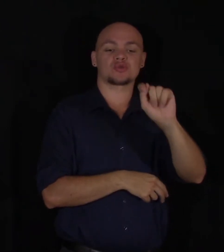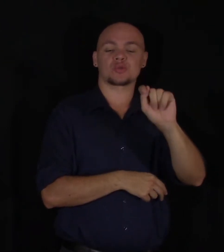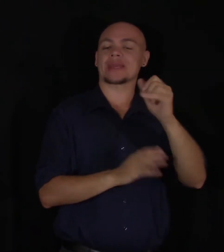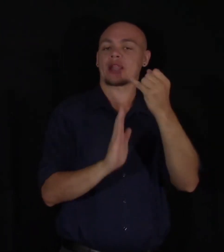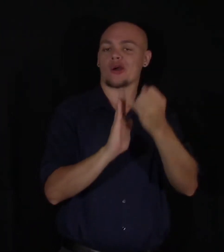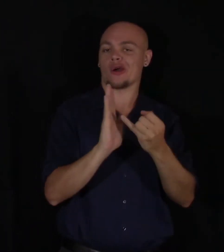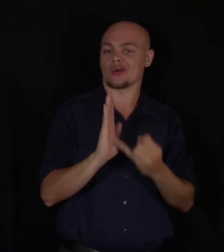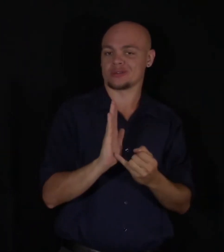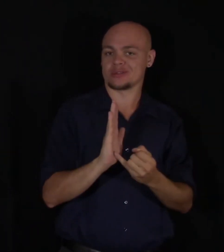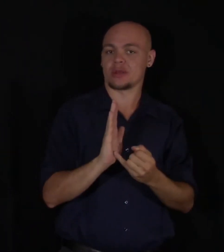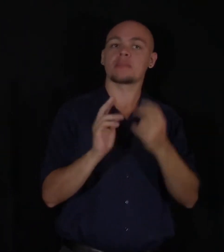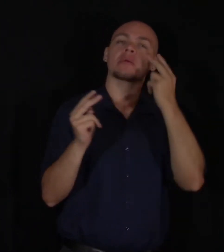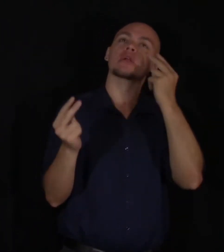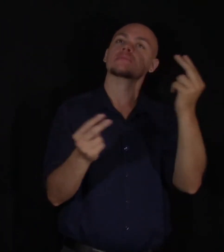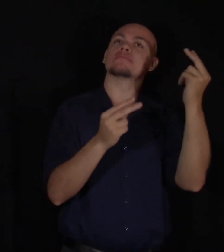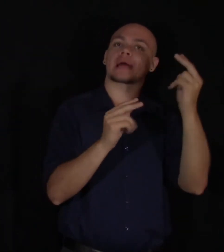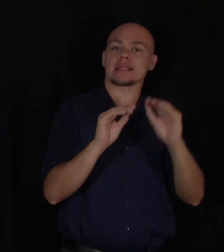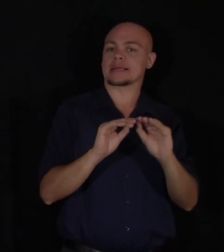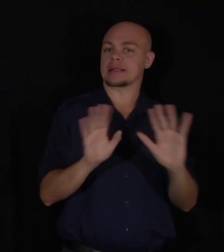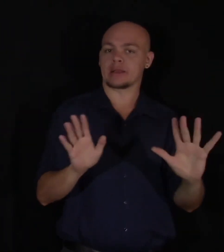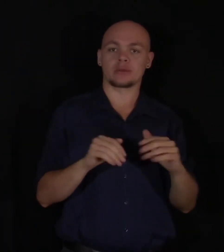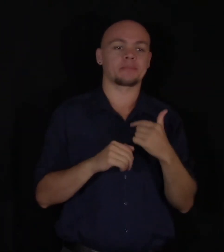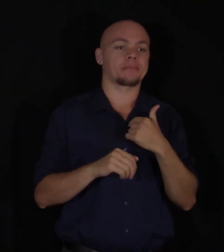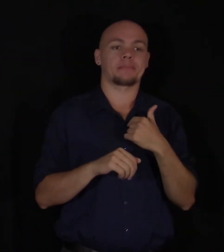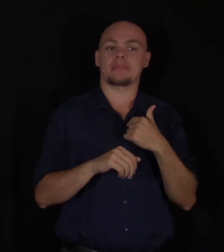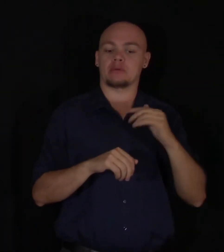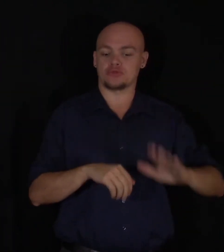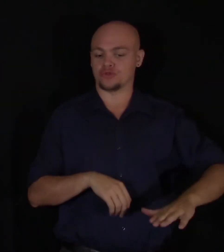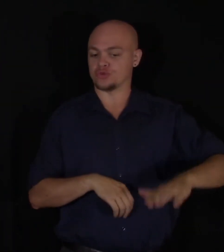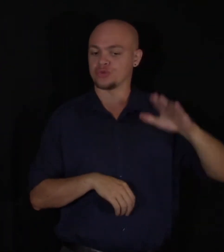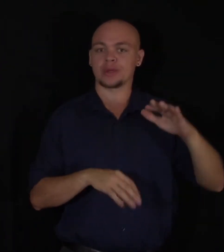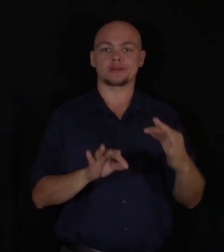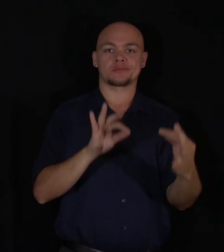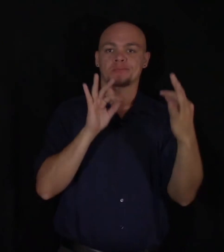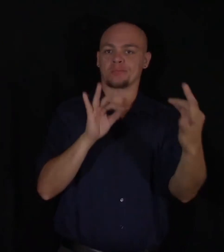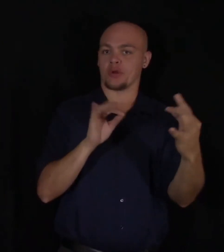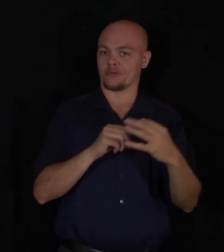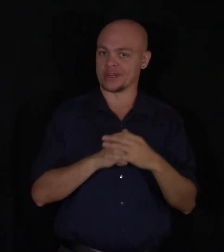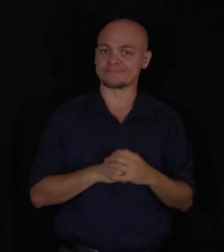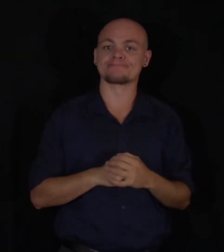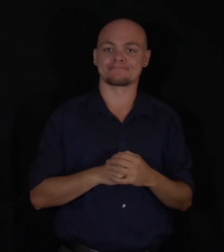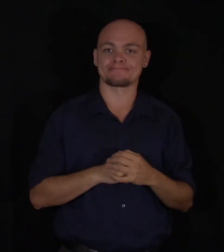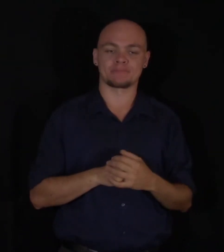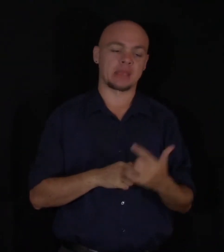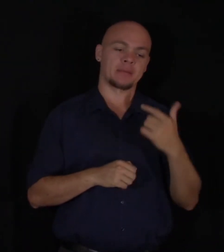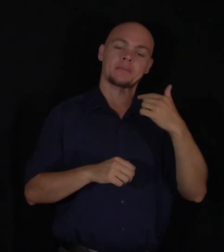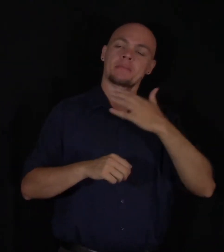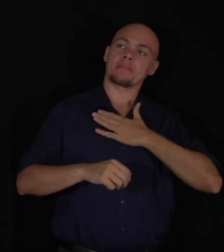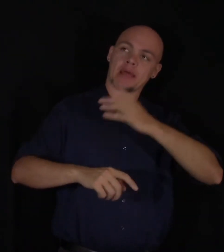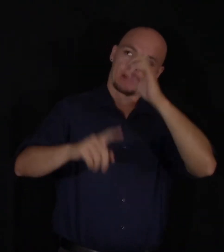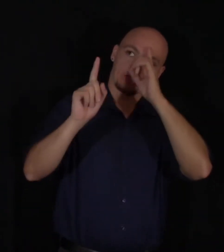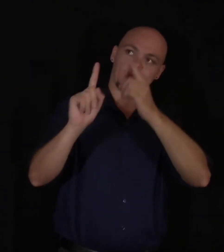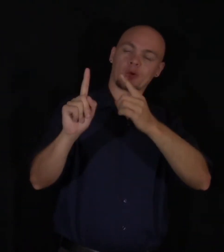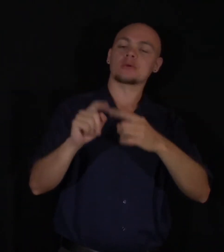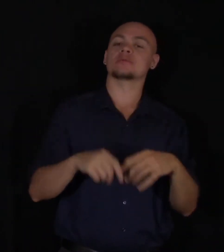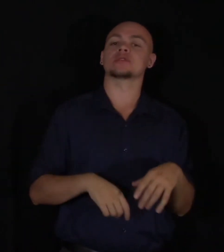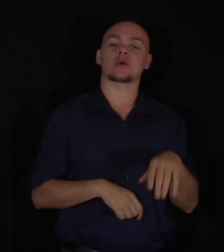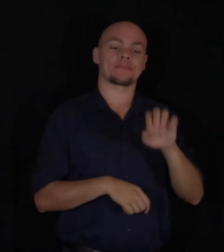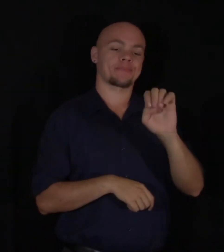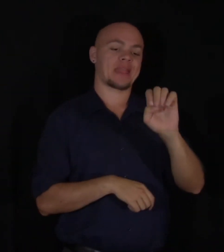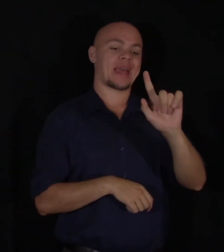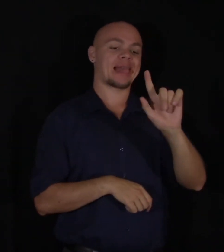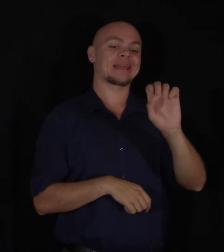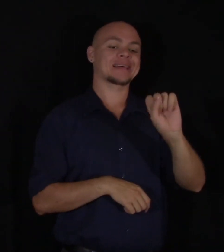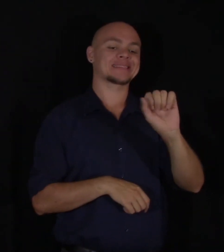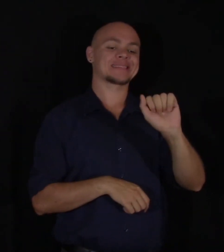so clearly. I was perfectly groomed for this, or rather, I was meant for this. I grew up in San Salvador in the early 90s